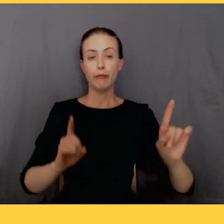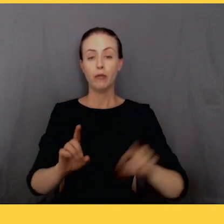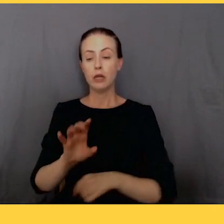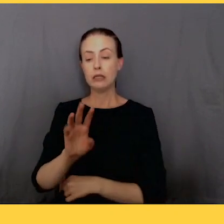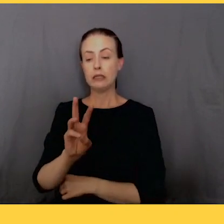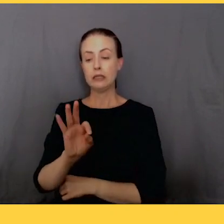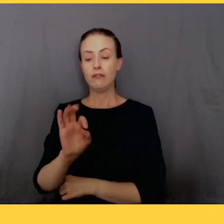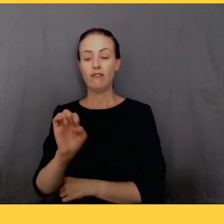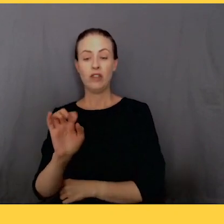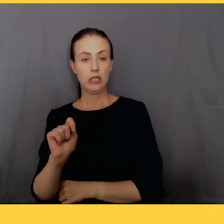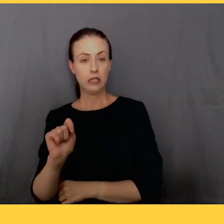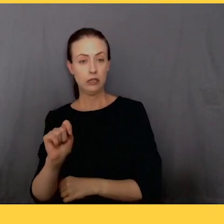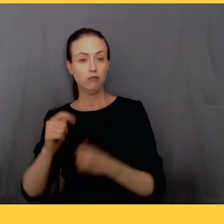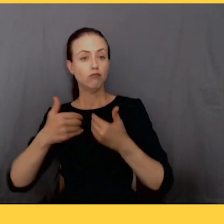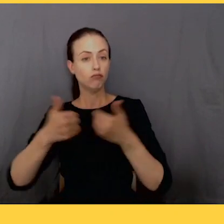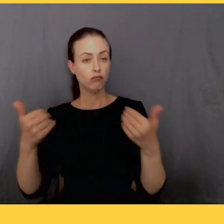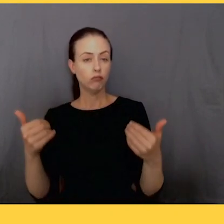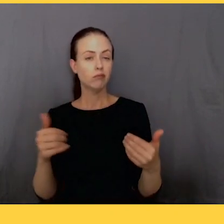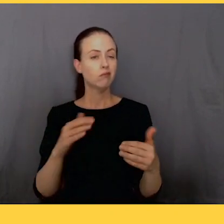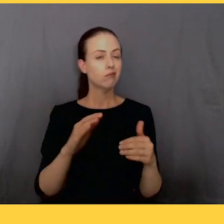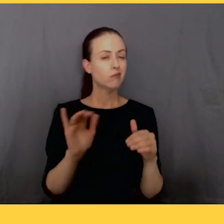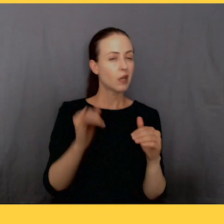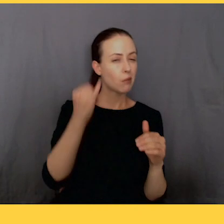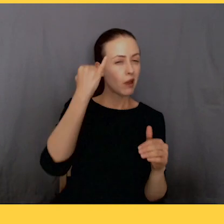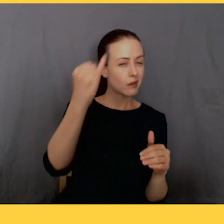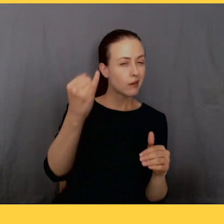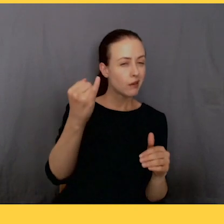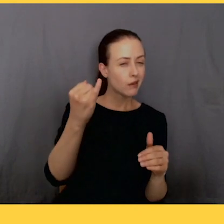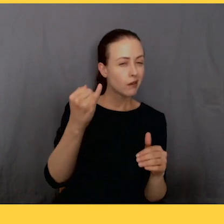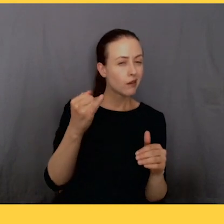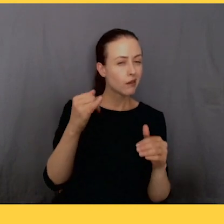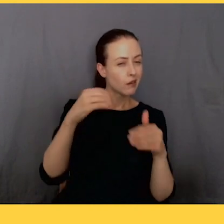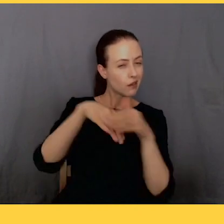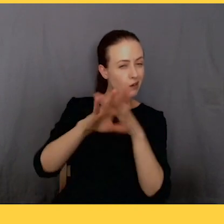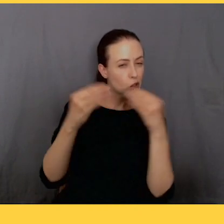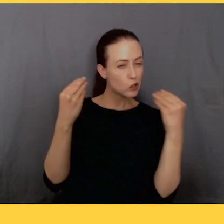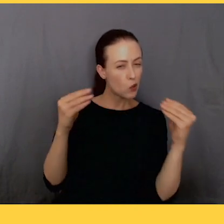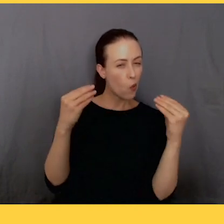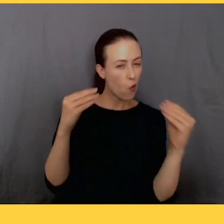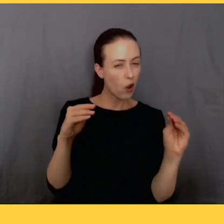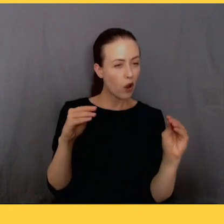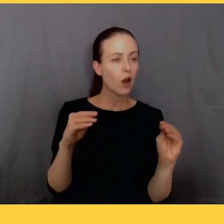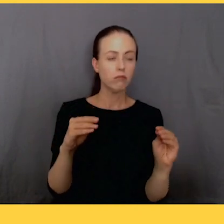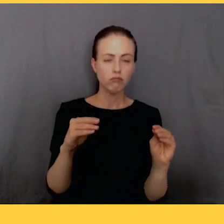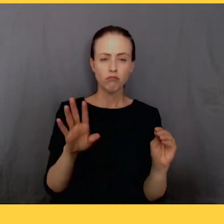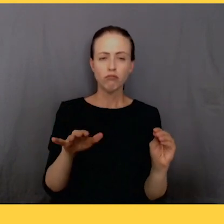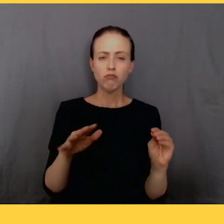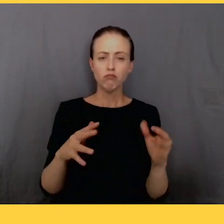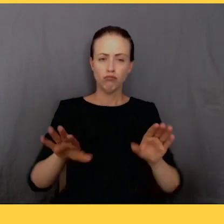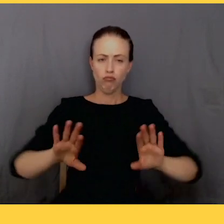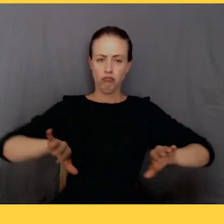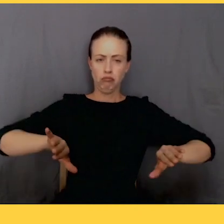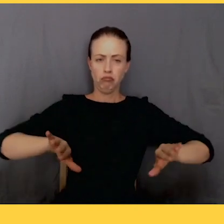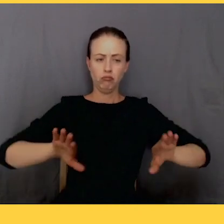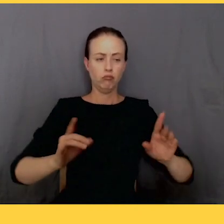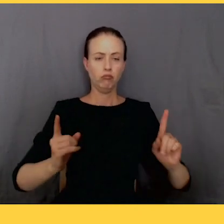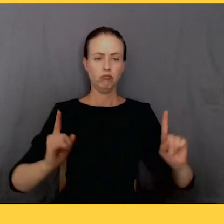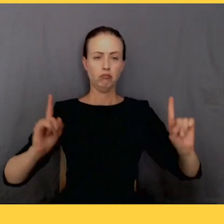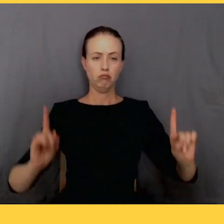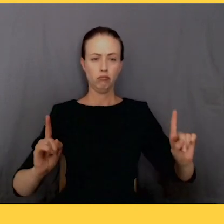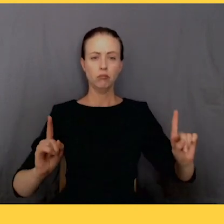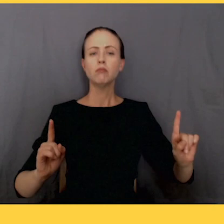they separate customers by a certain amount. Those customers were able to come to the resource centers and